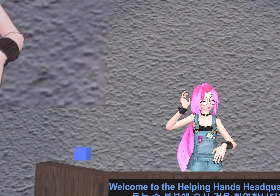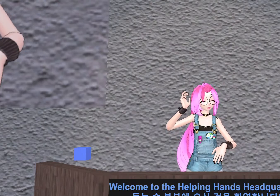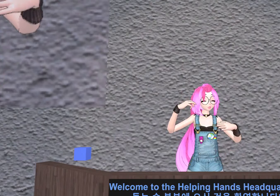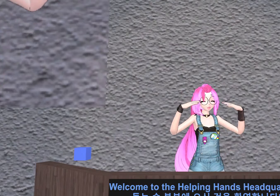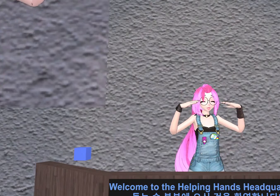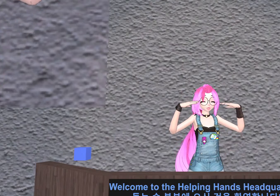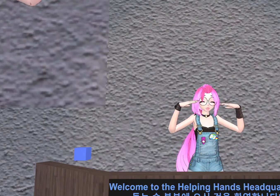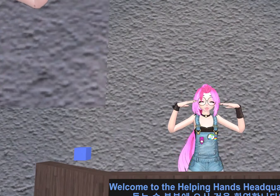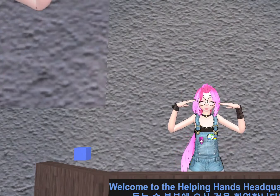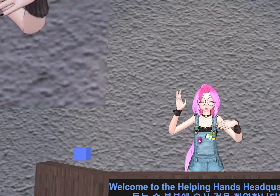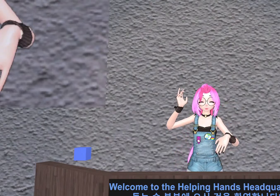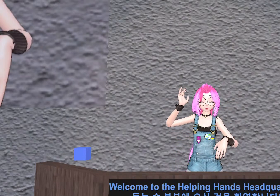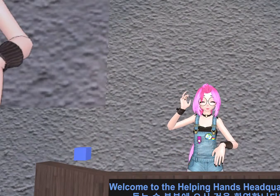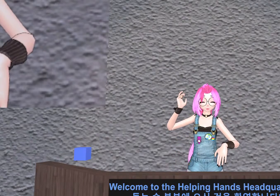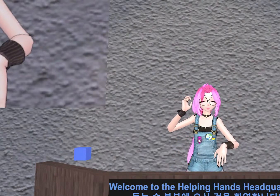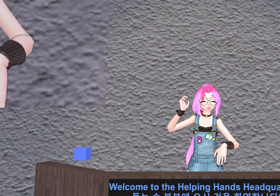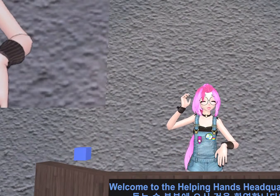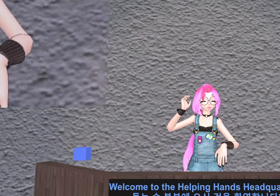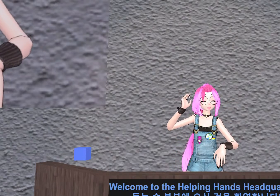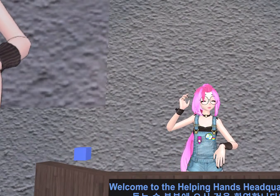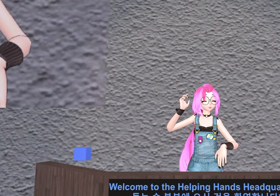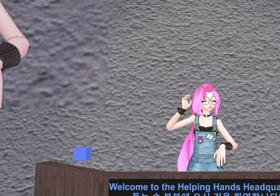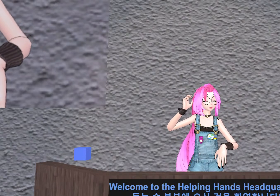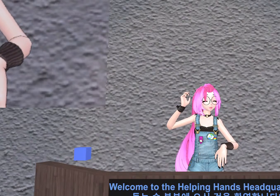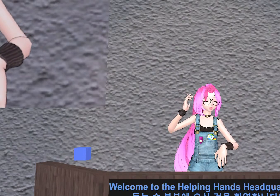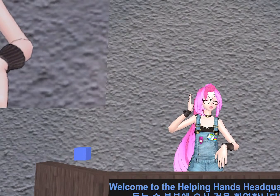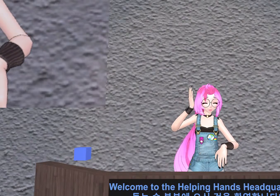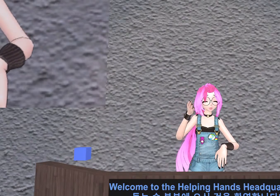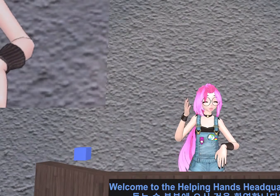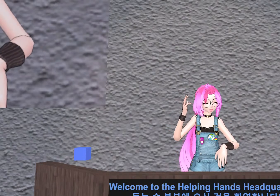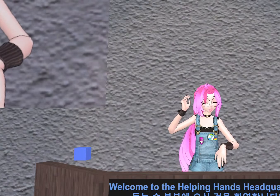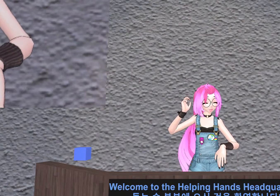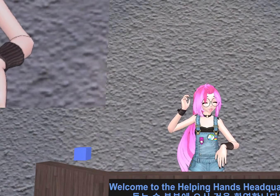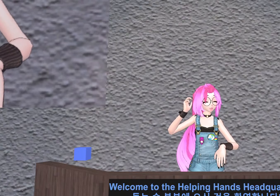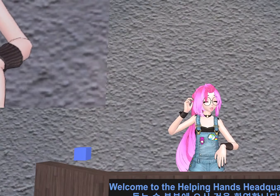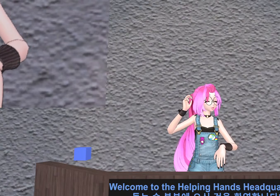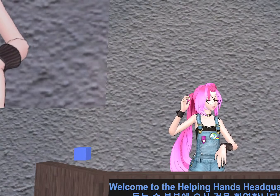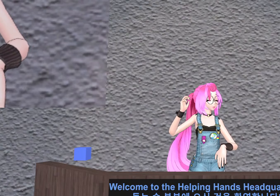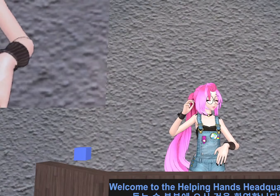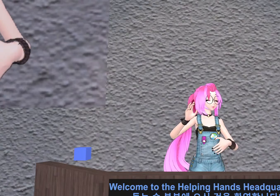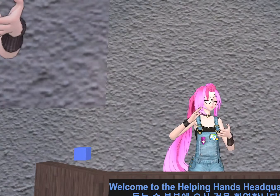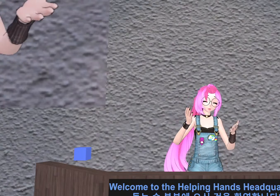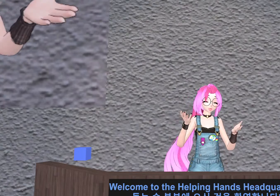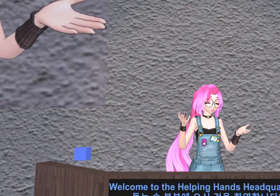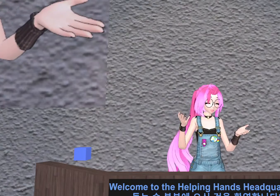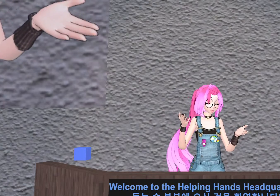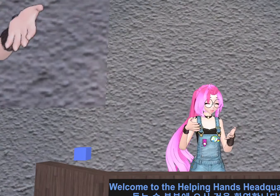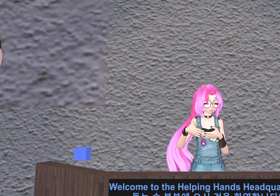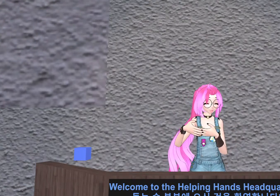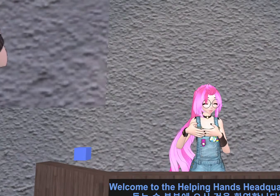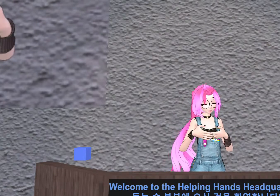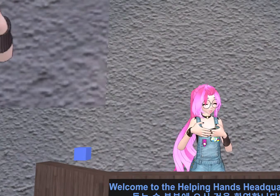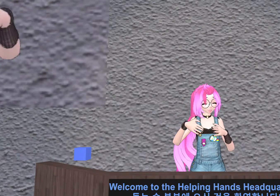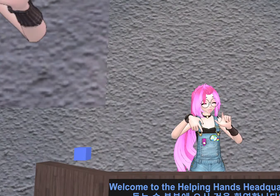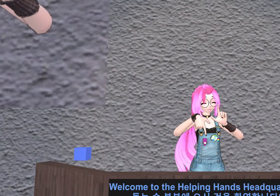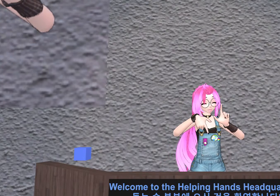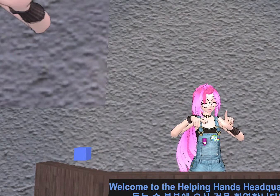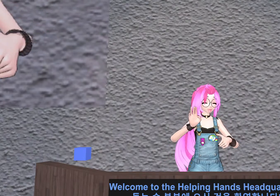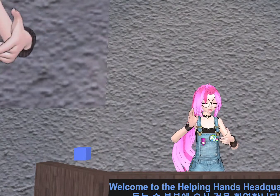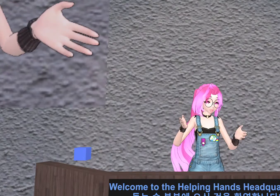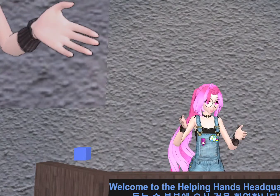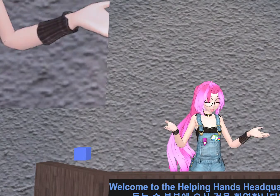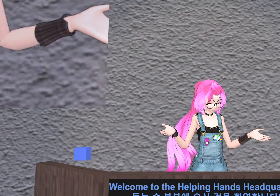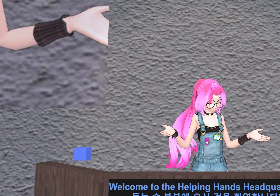have a cousin. It's in the middle. Cousin. I'm going to have a cousin. It doesn't mean that the